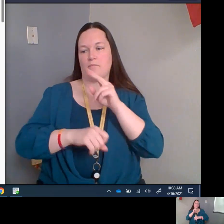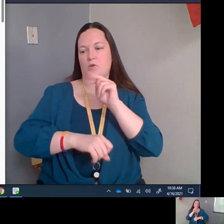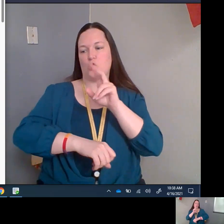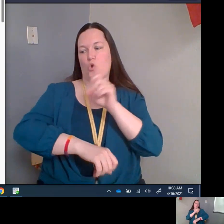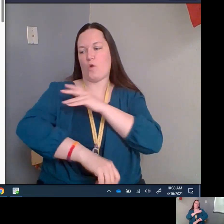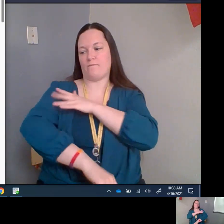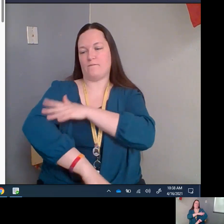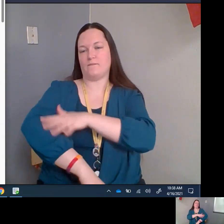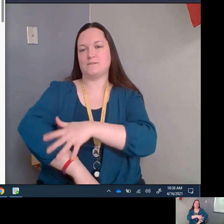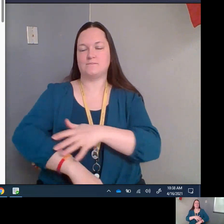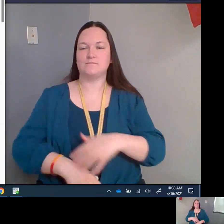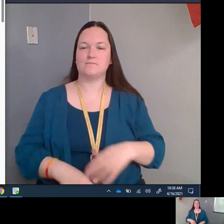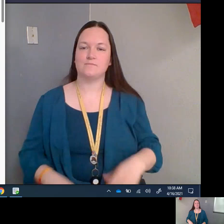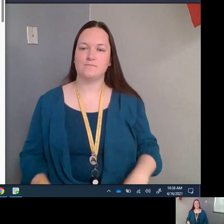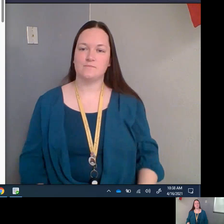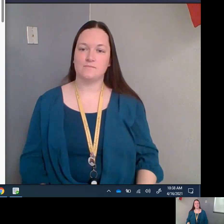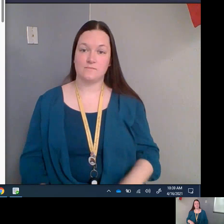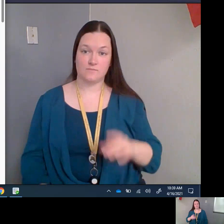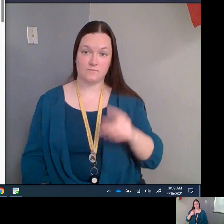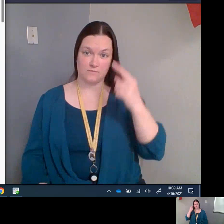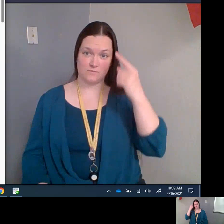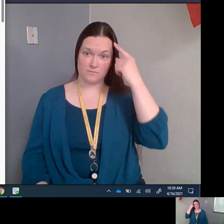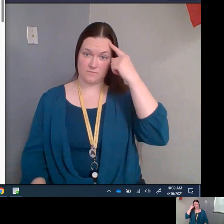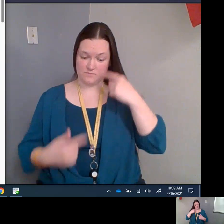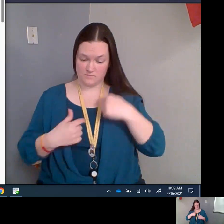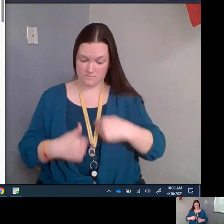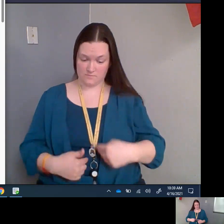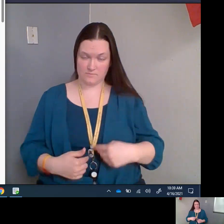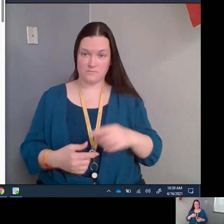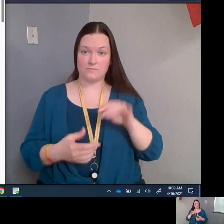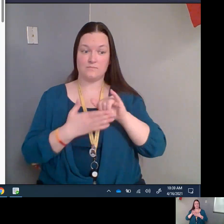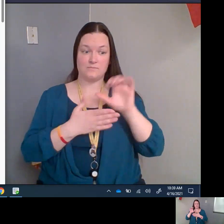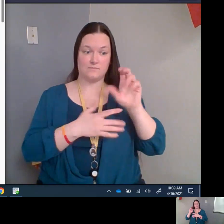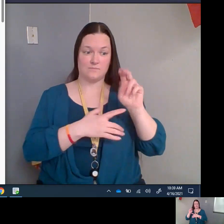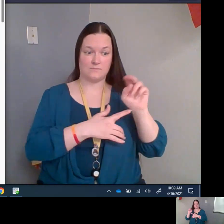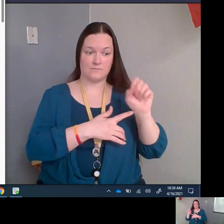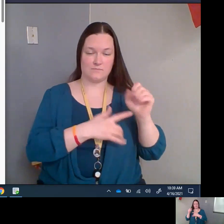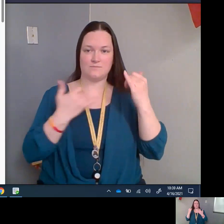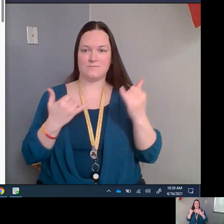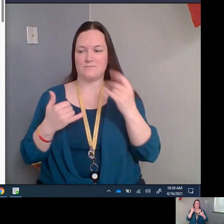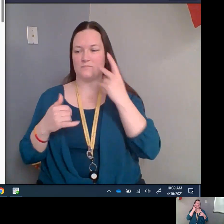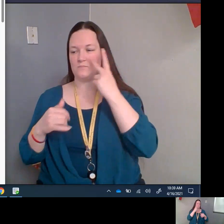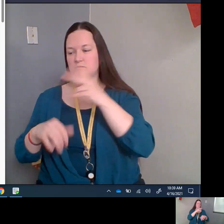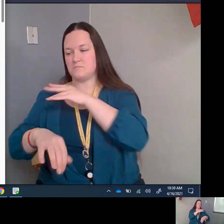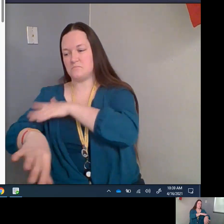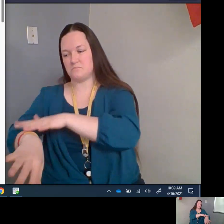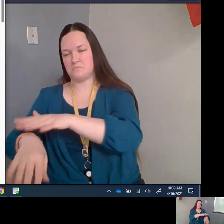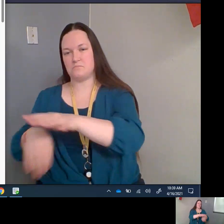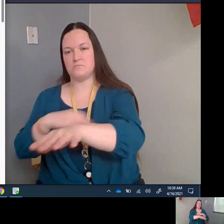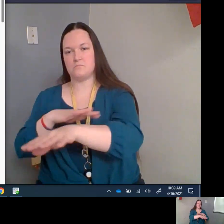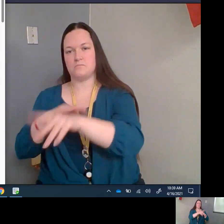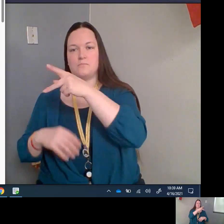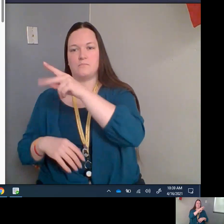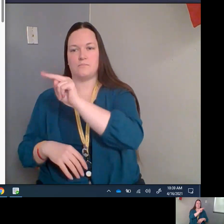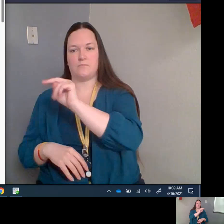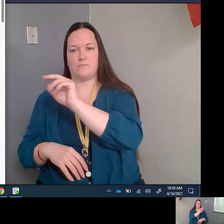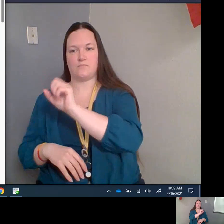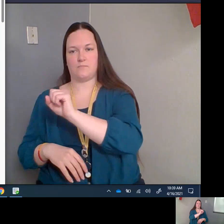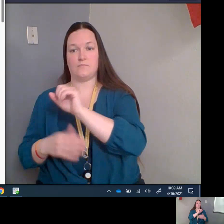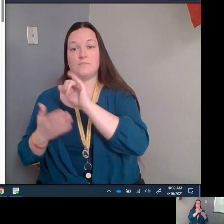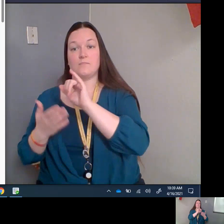Now that we know the brain and spinal cord primarily make up the central nervous system, let's look at the peripheral nervous system.